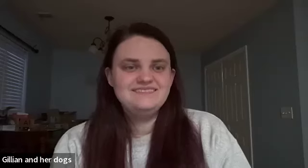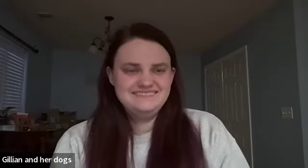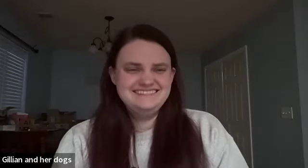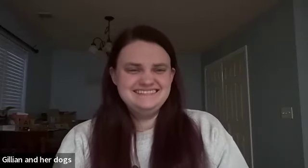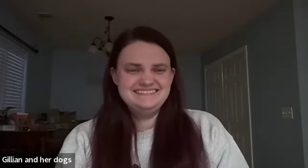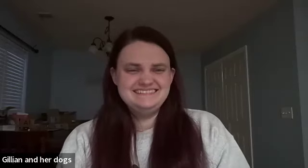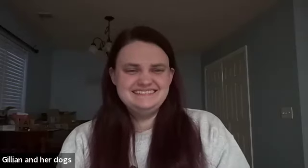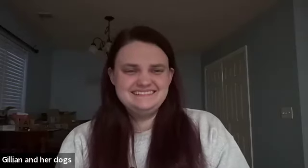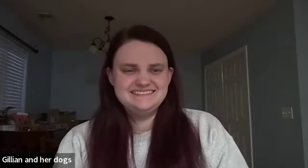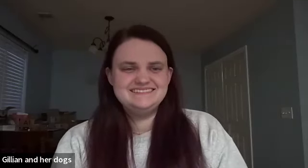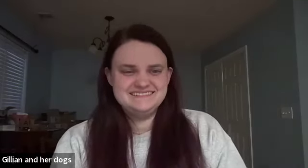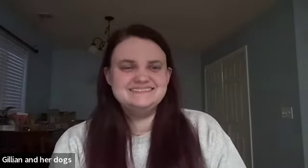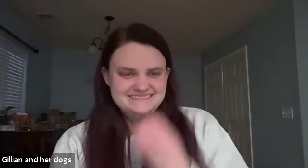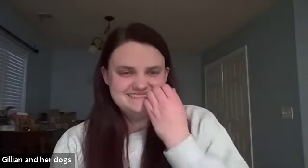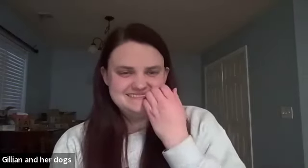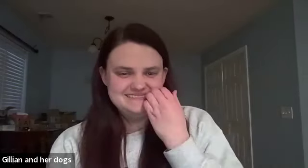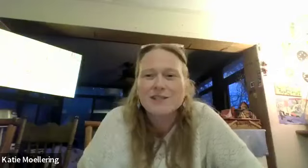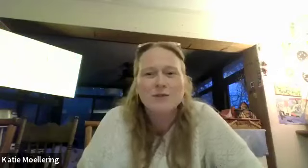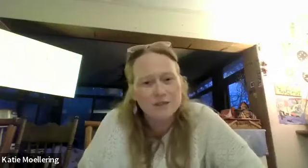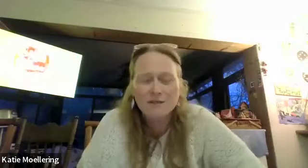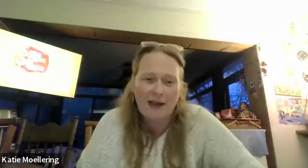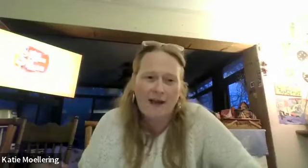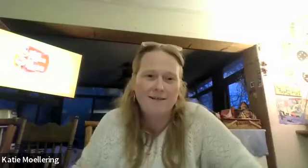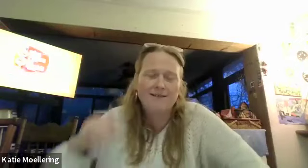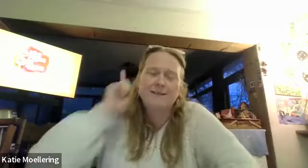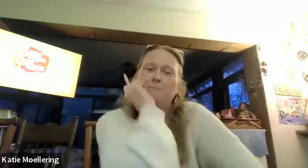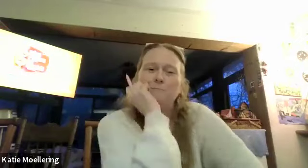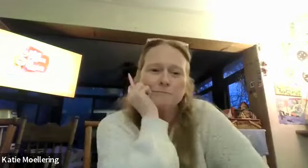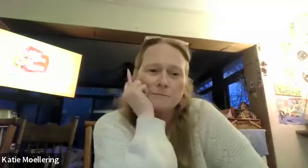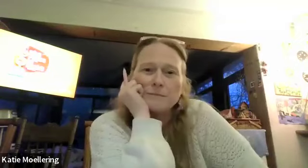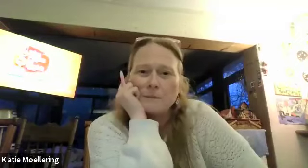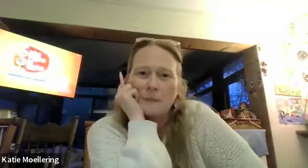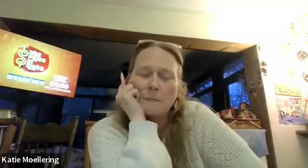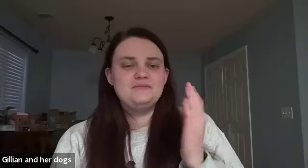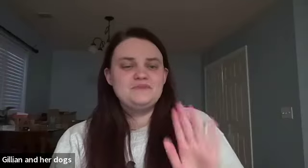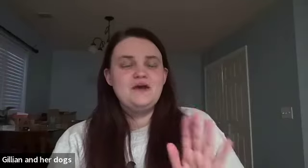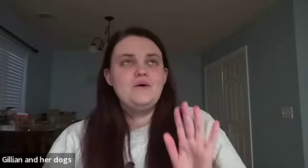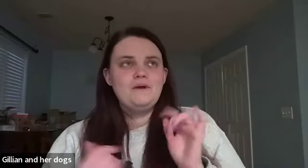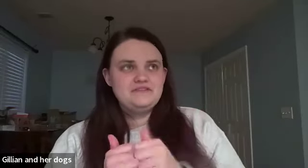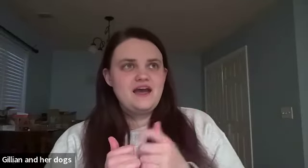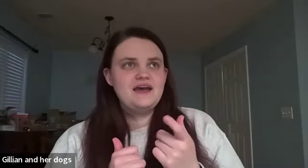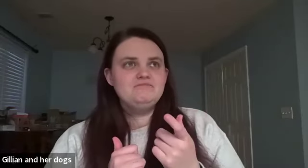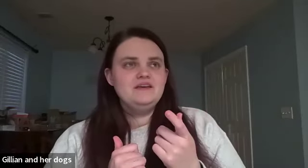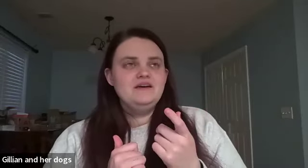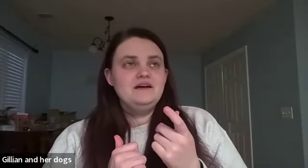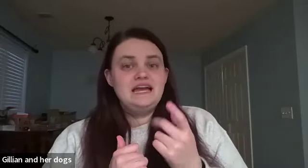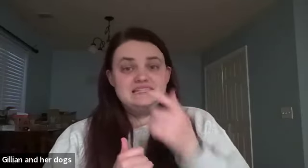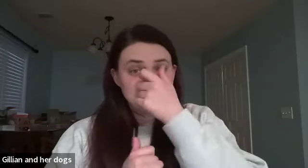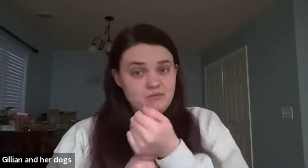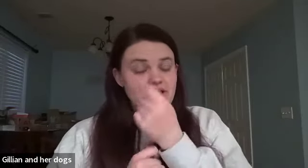the more complicated your language, the less you could do that. exactly. And so with that, it's actually what